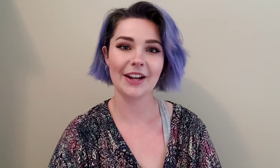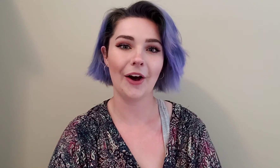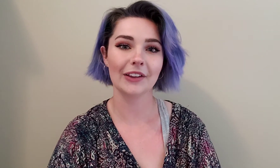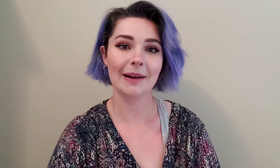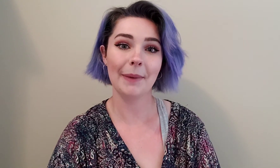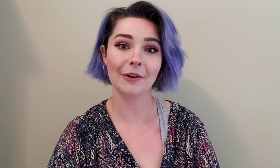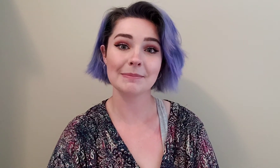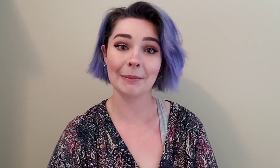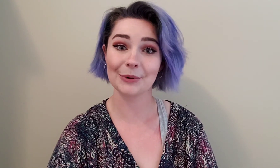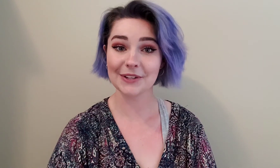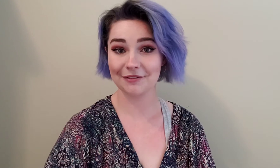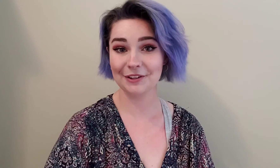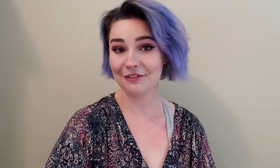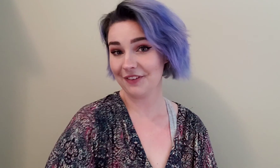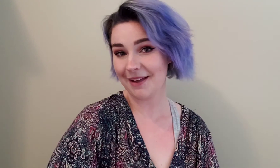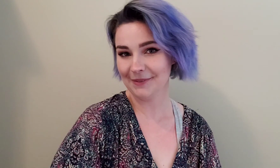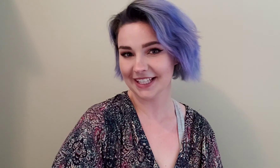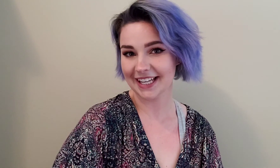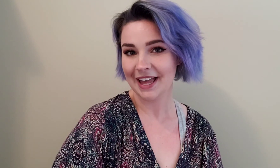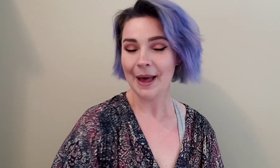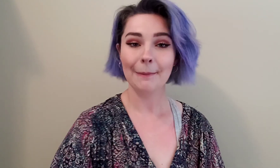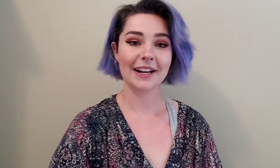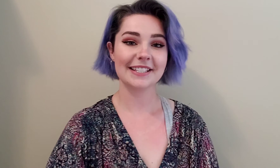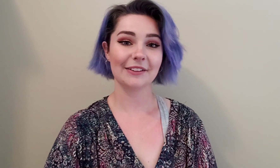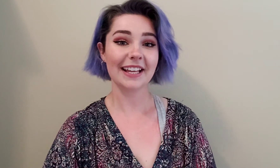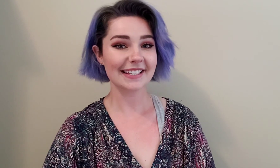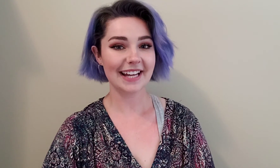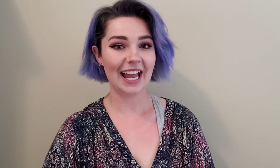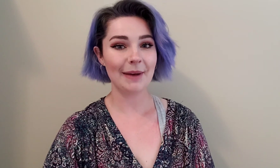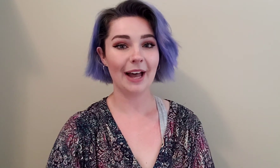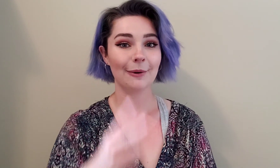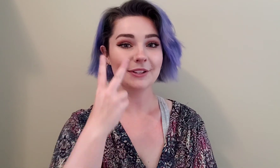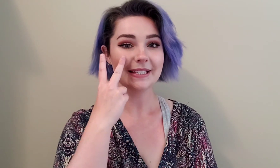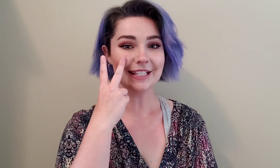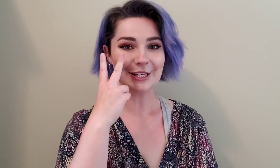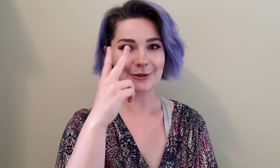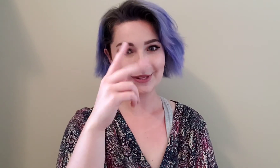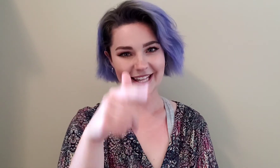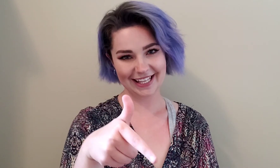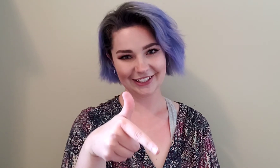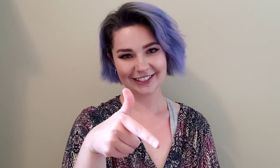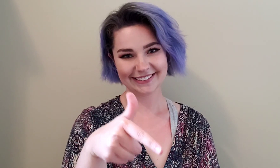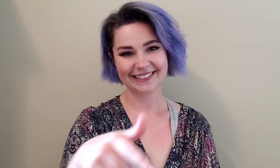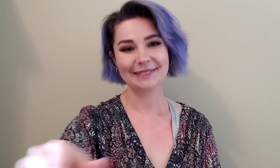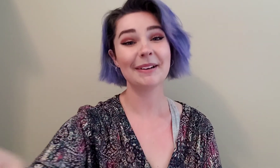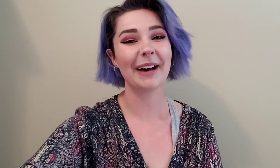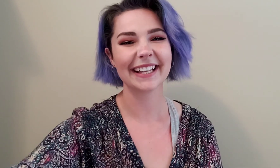all about members of your family. But until next time, I will see you later. Bye-bye.